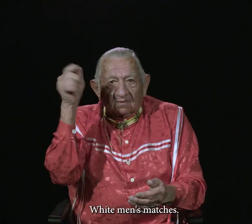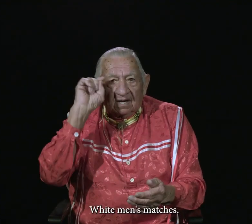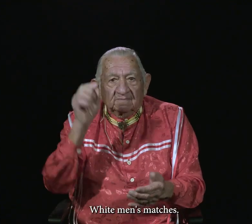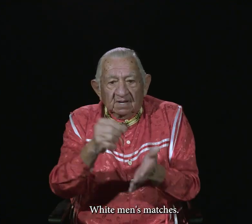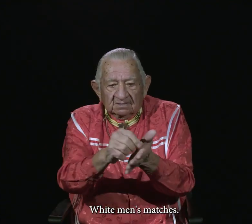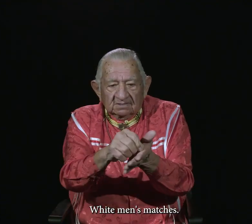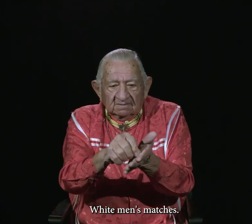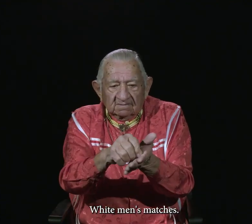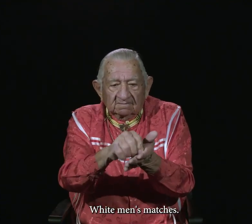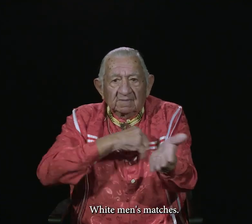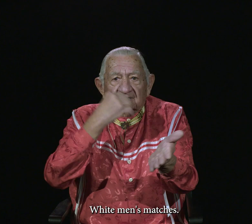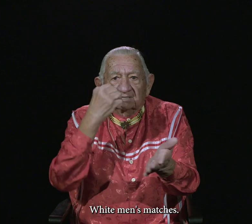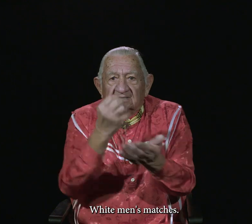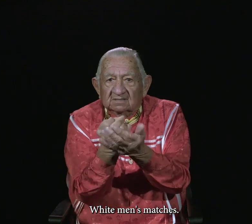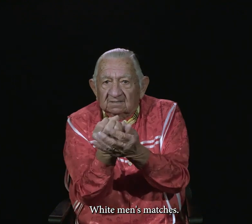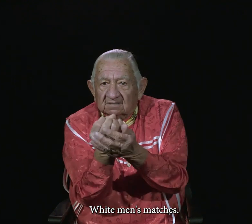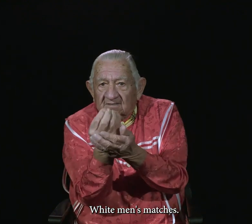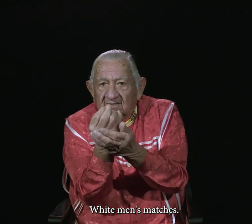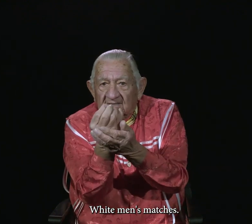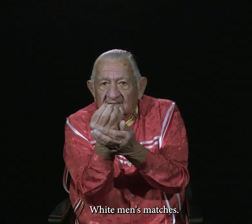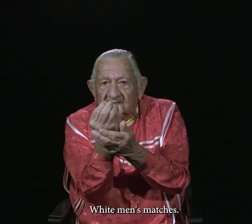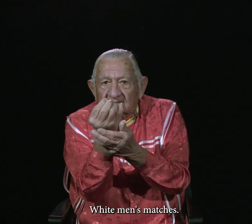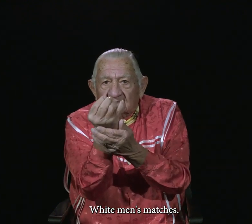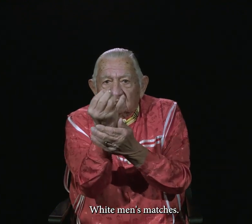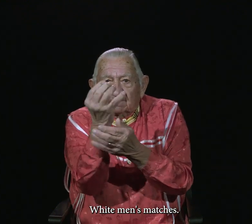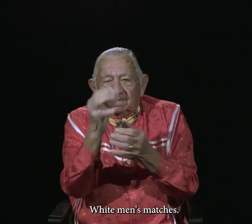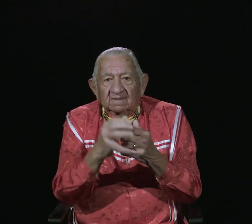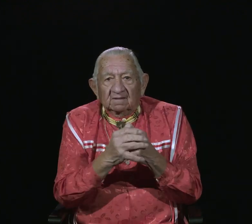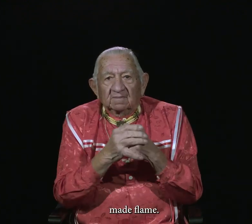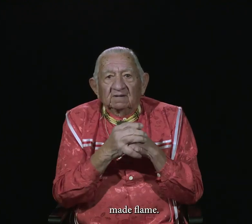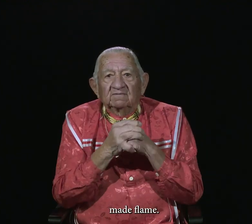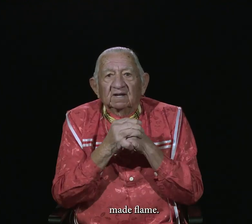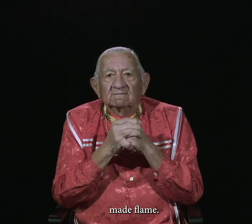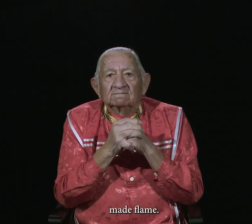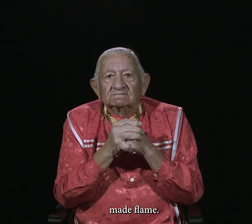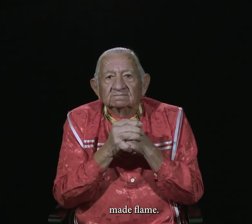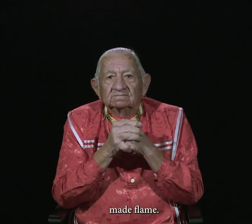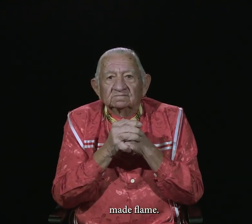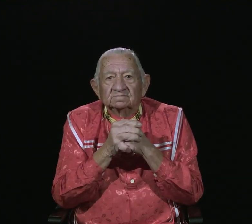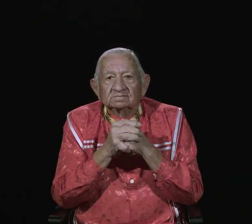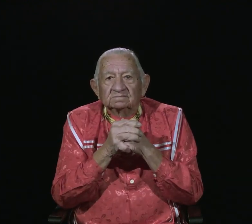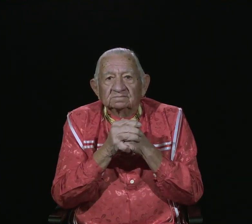White men's matches that made flame.